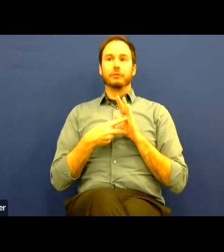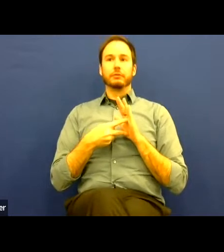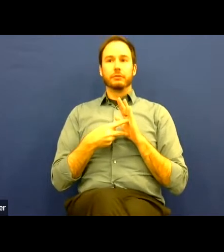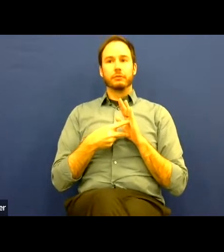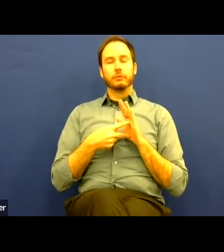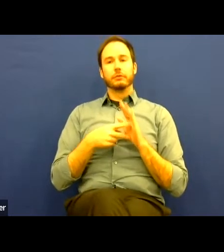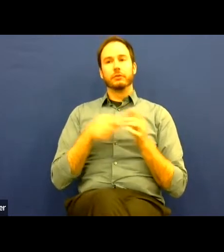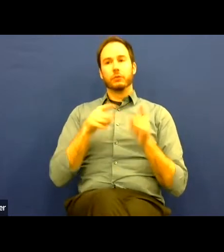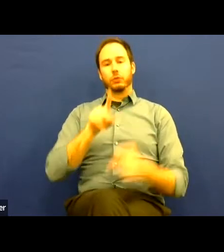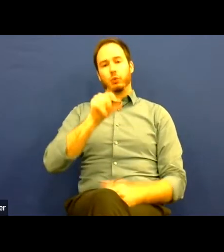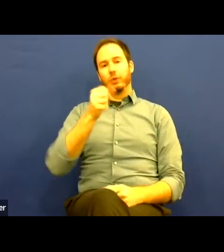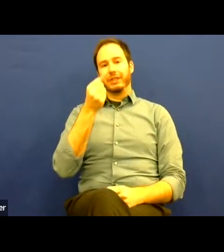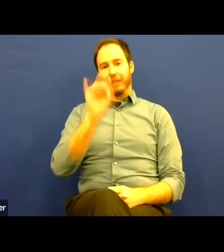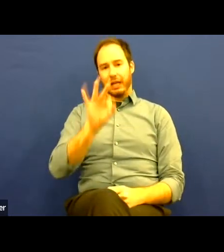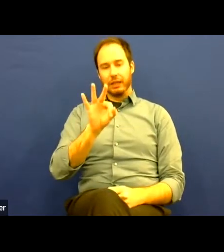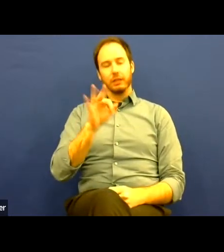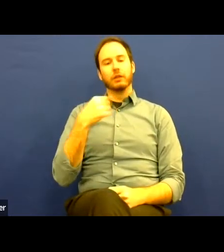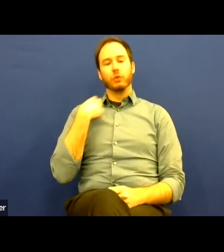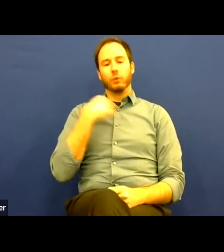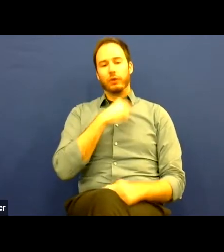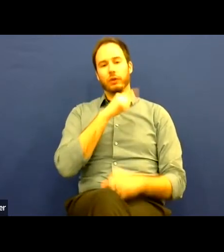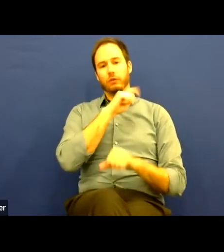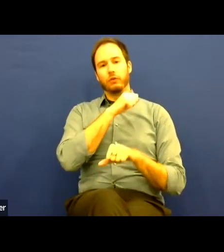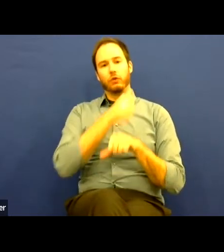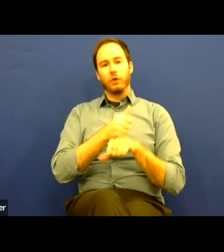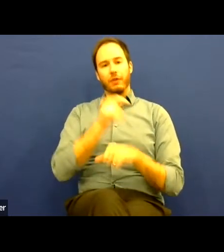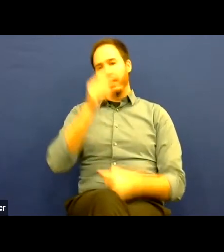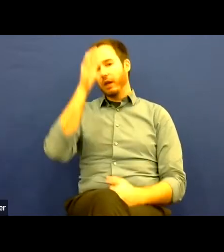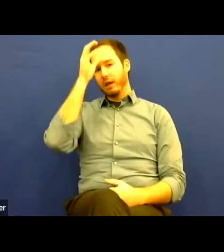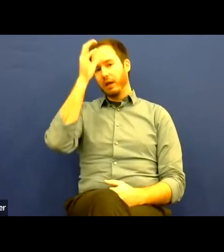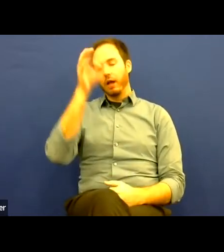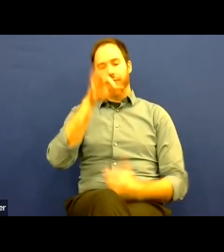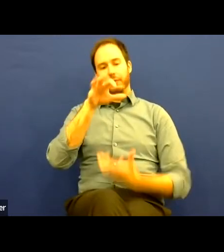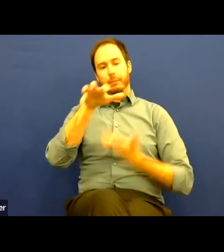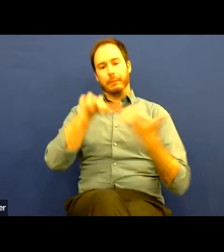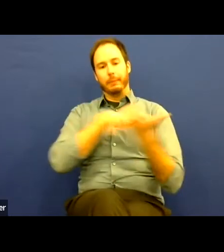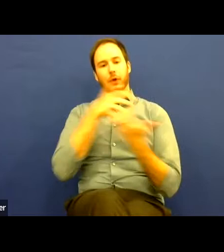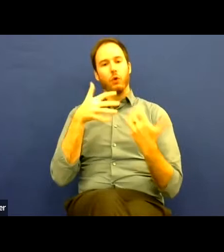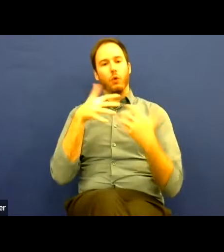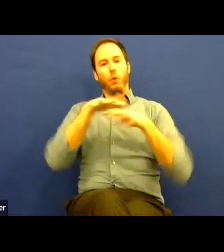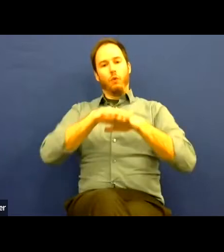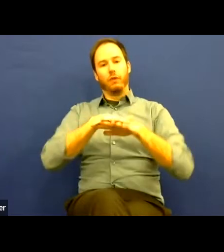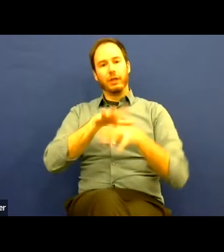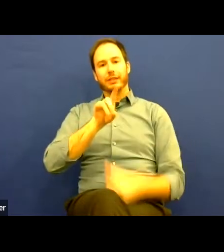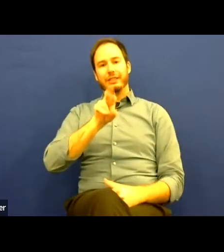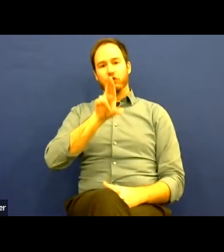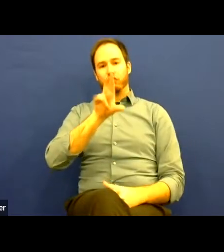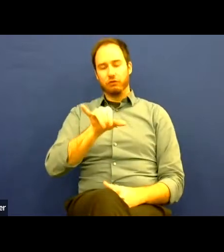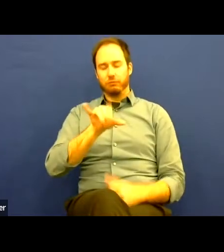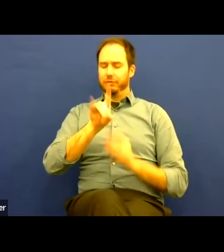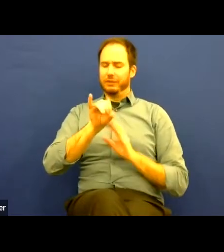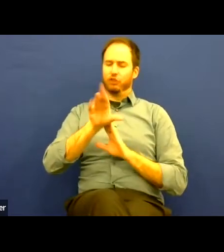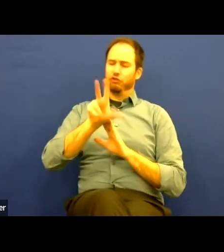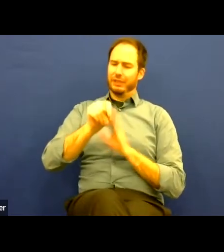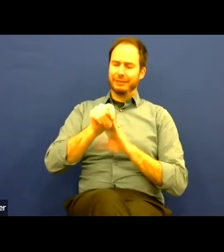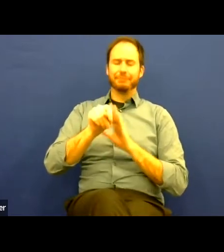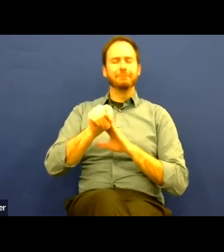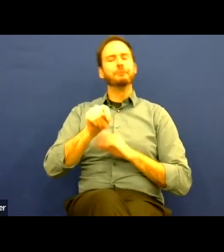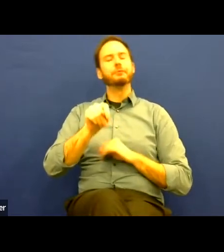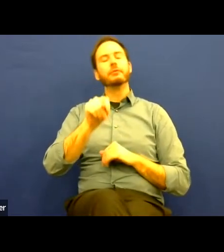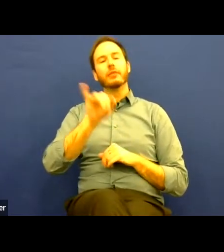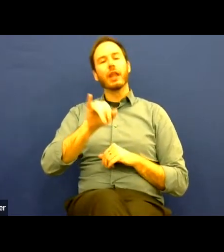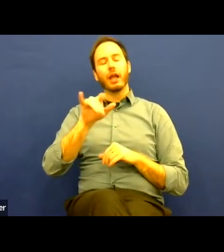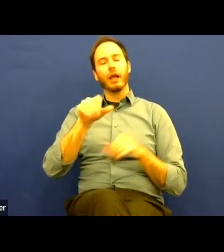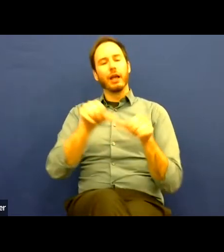in 2019, we created the concept of mixed-use overlay districts. These are zoning districts that